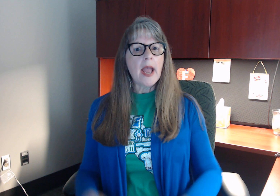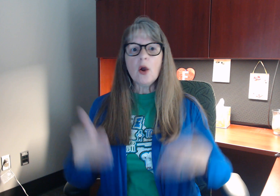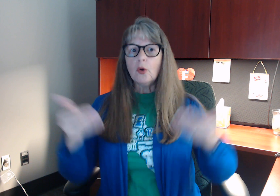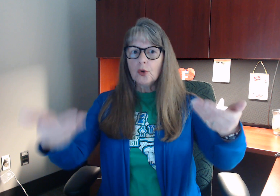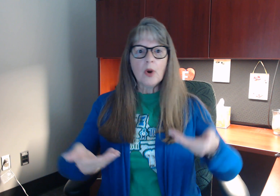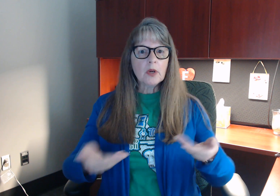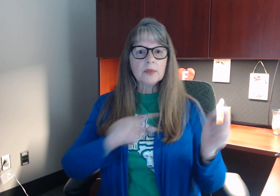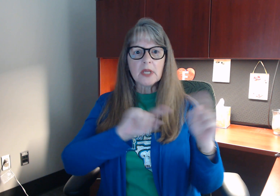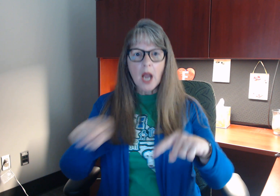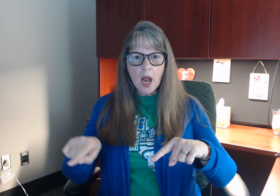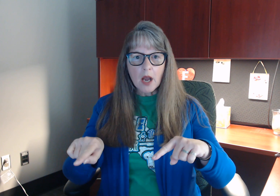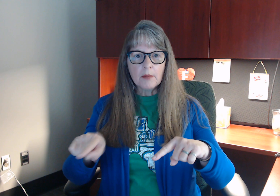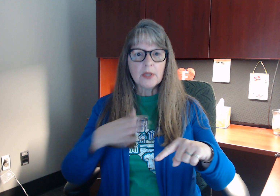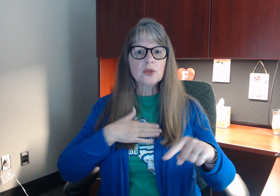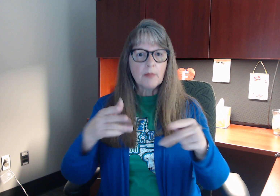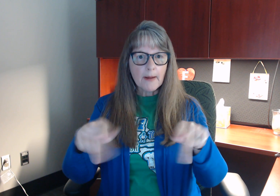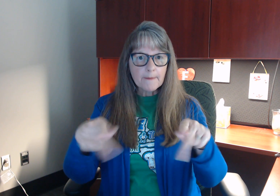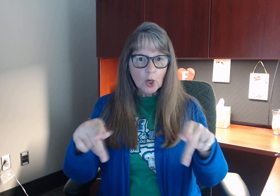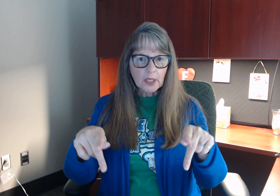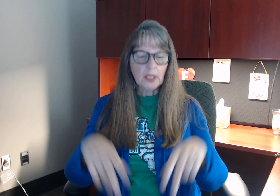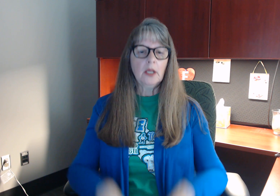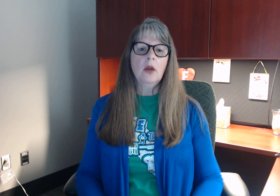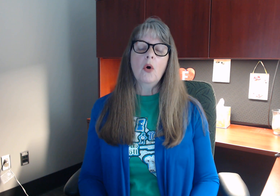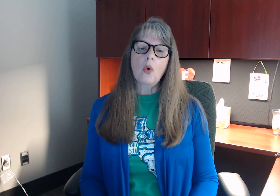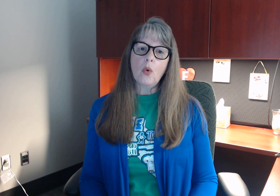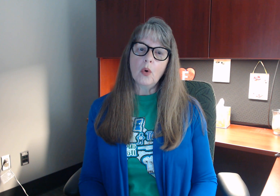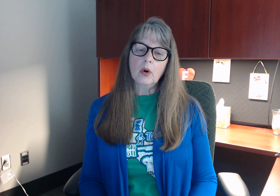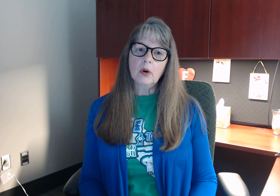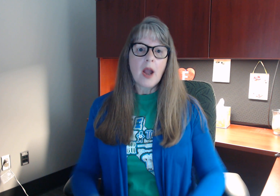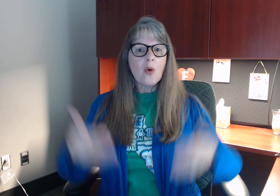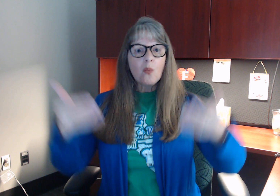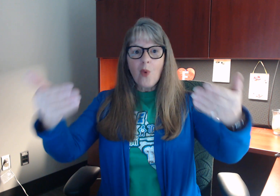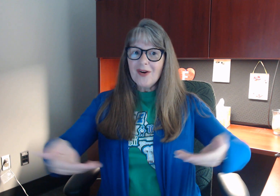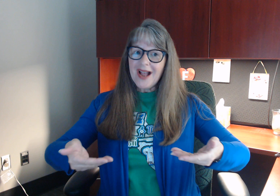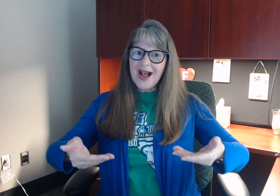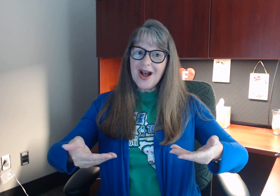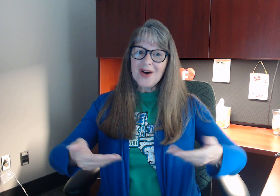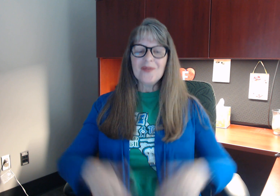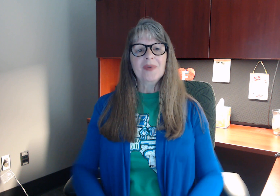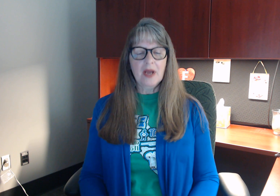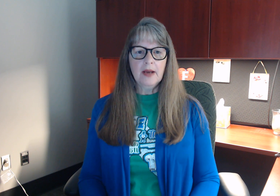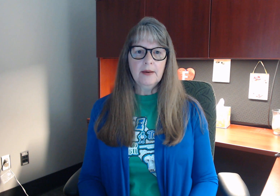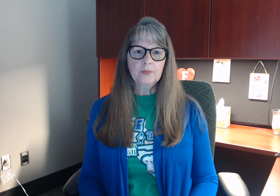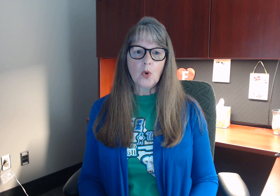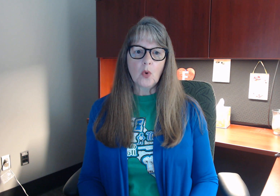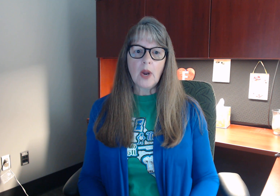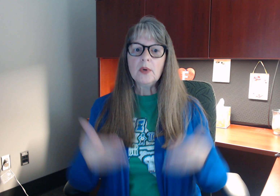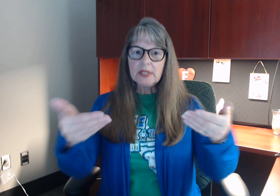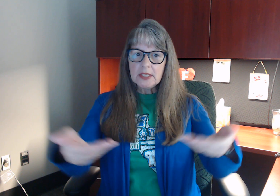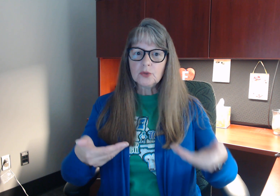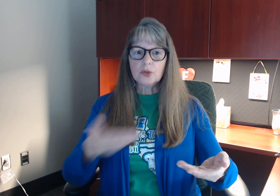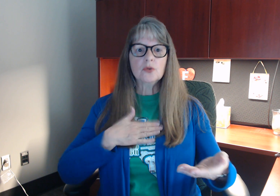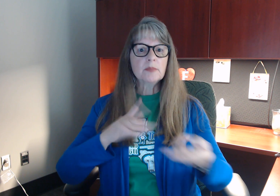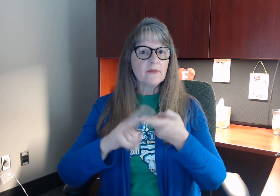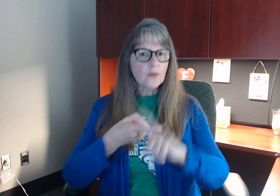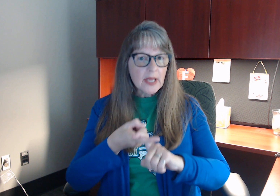oh, you're welcome to come to my party, or welcome, or I want to introduce my friend,